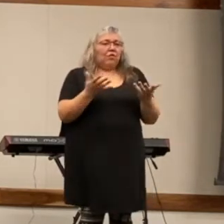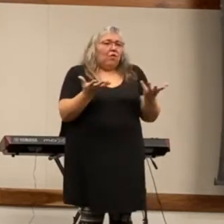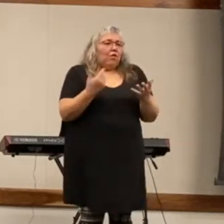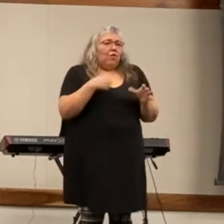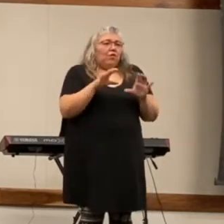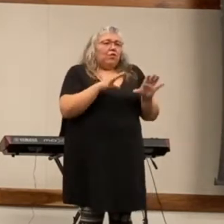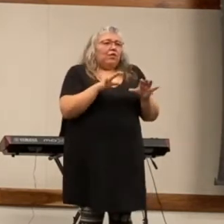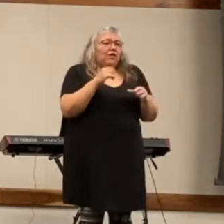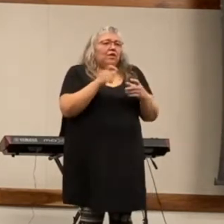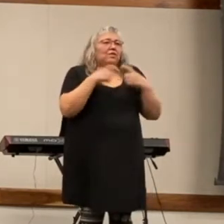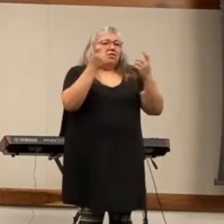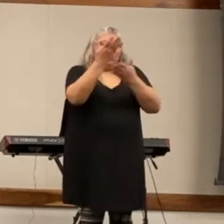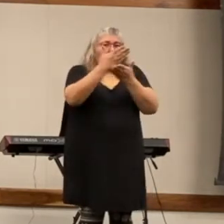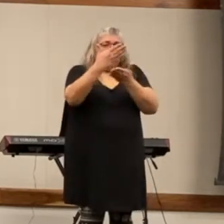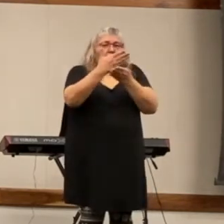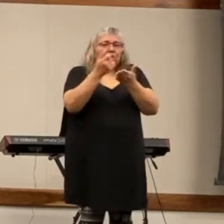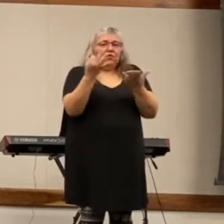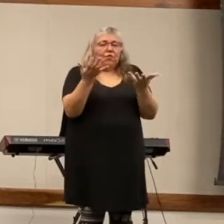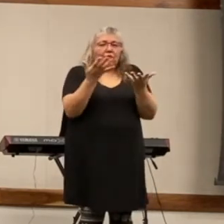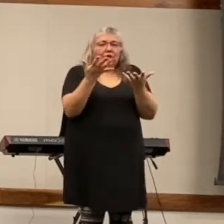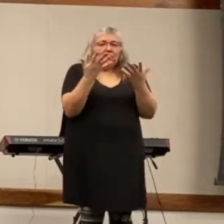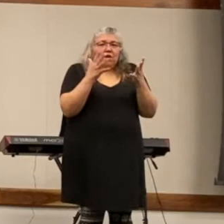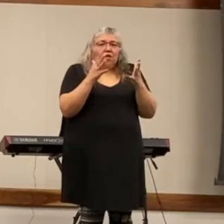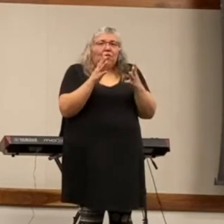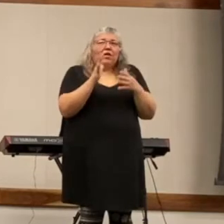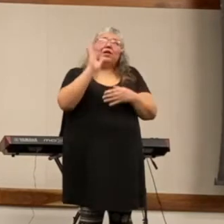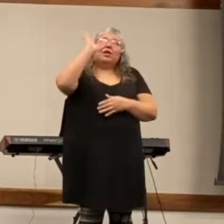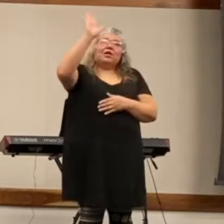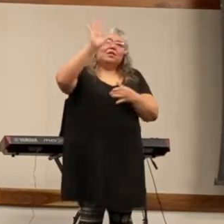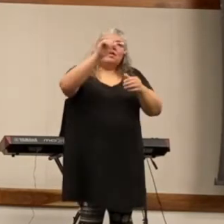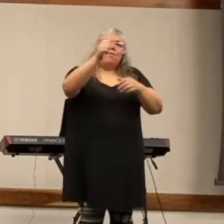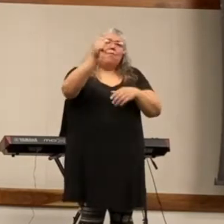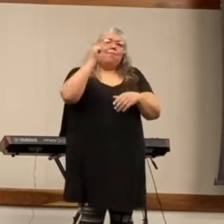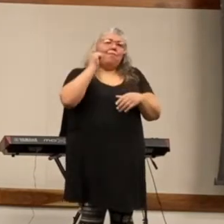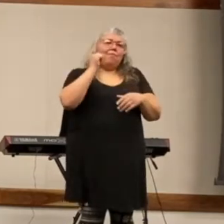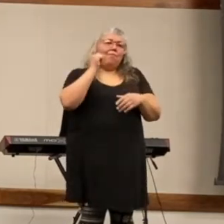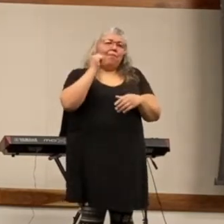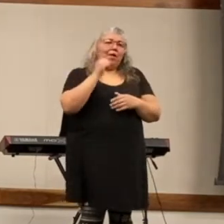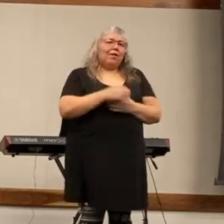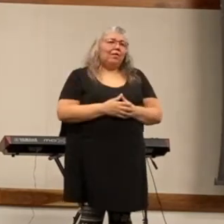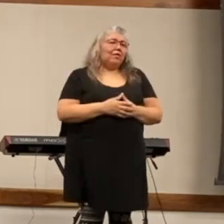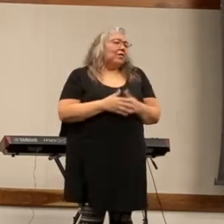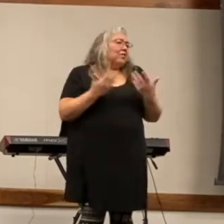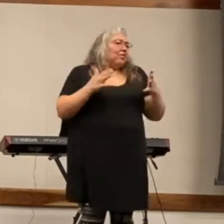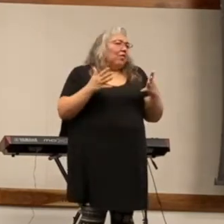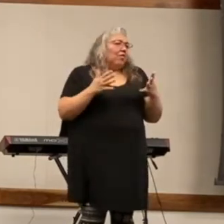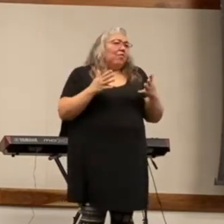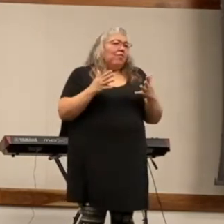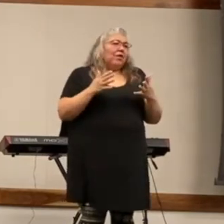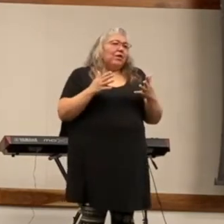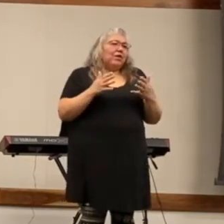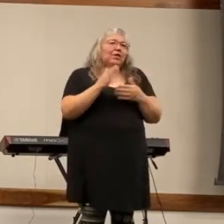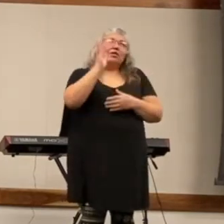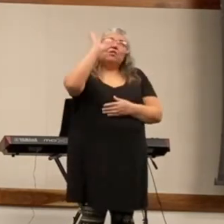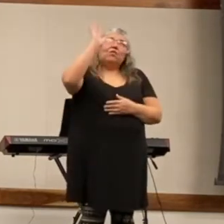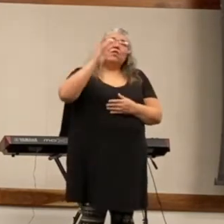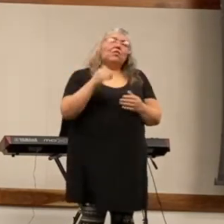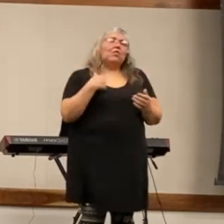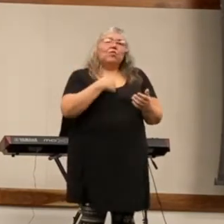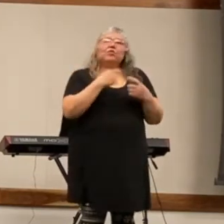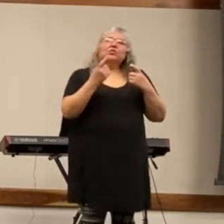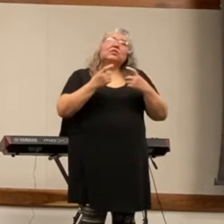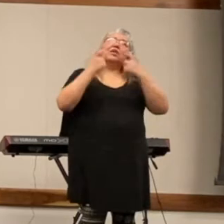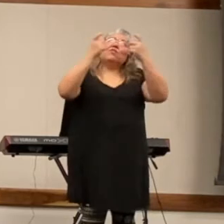what we are doing is giving a portion of what is already His back to Him. It's already yours. And I'm going to give